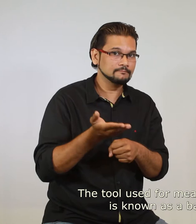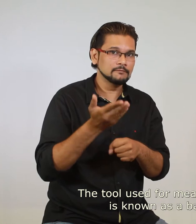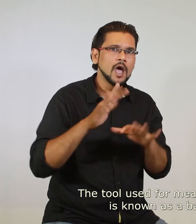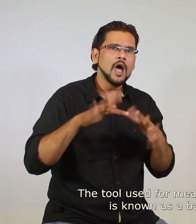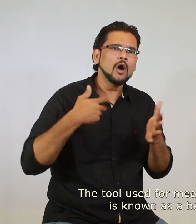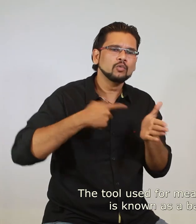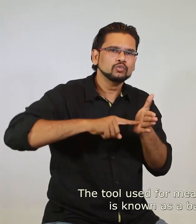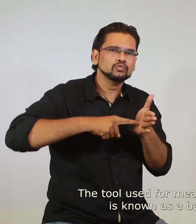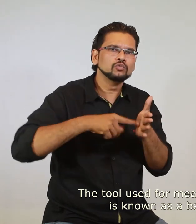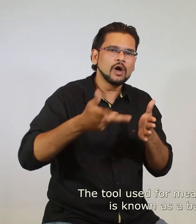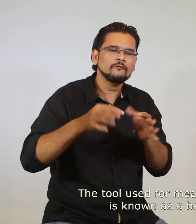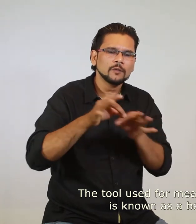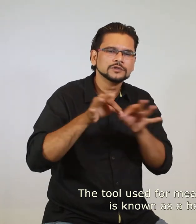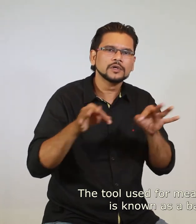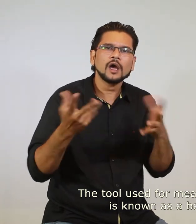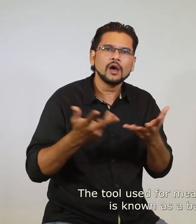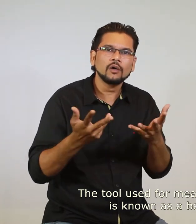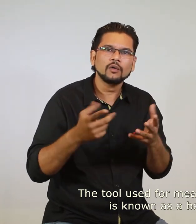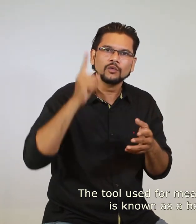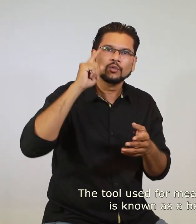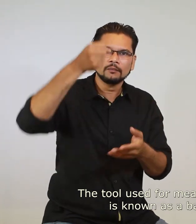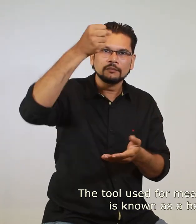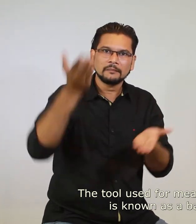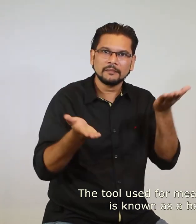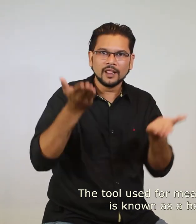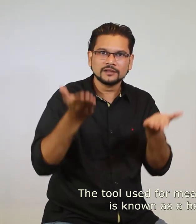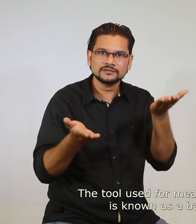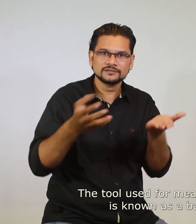The tool used for measuring mass is known as a balance.